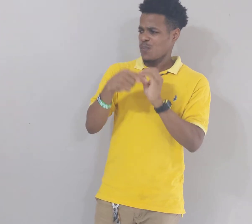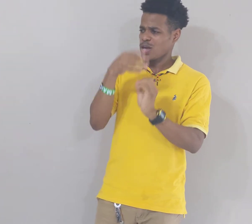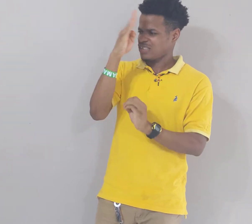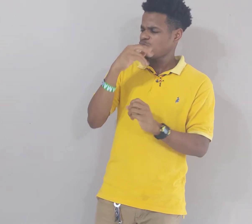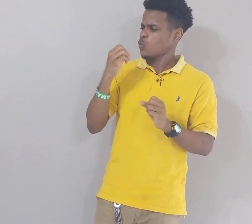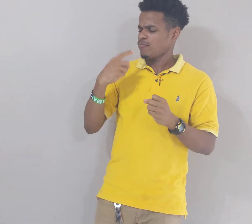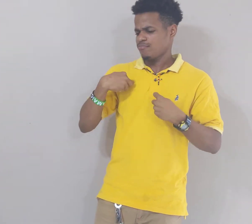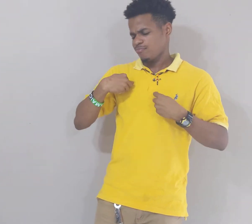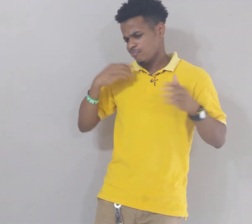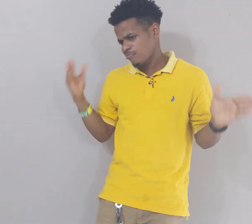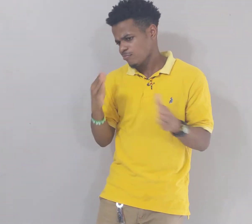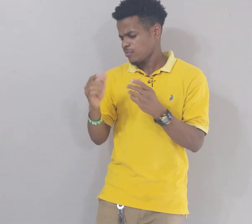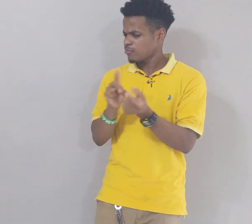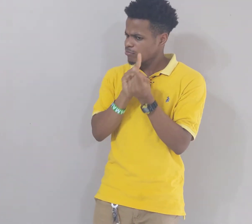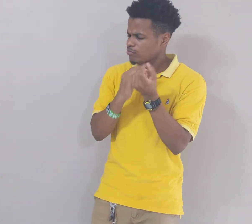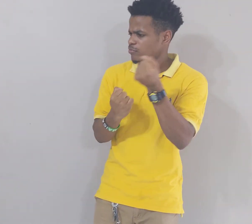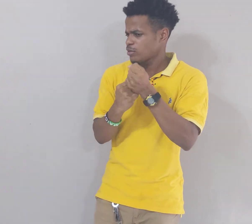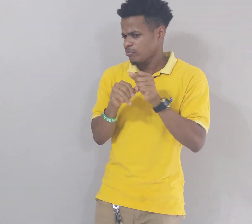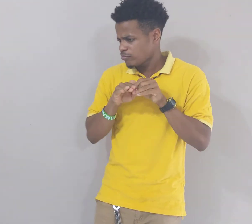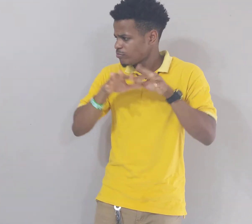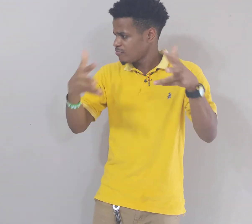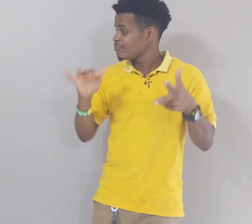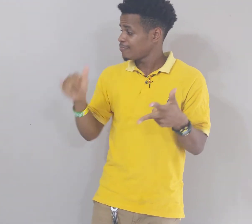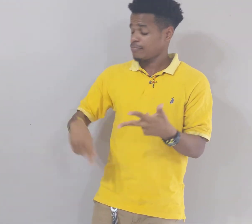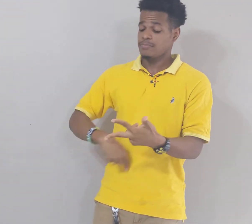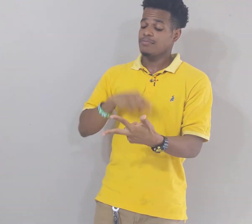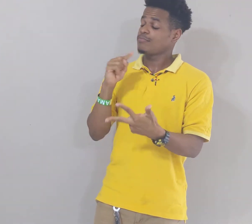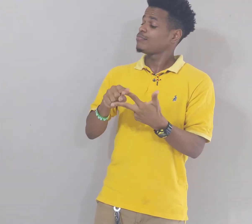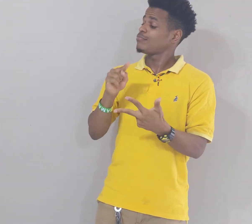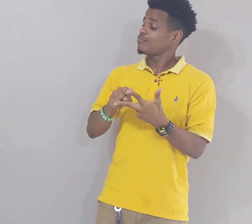want to share the gospel with people who don't know Jesus.